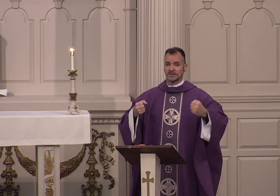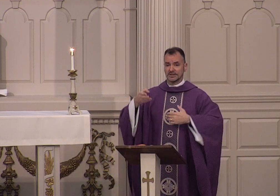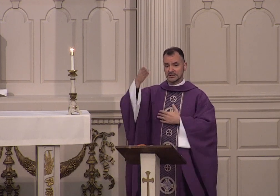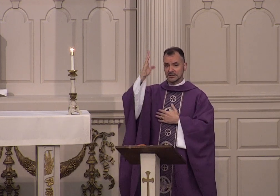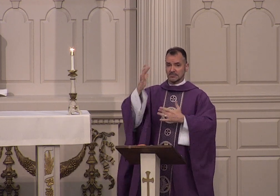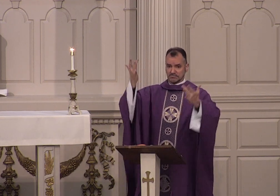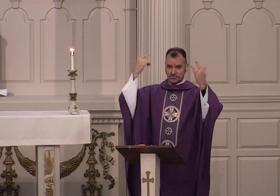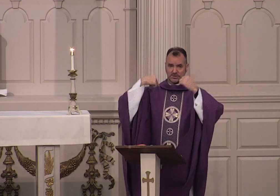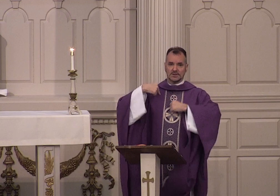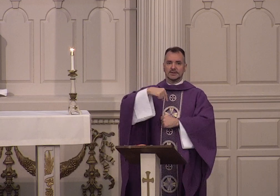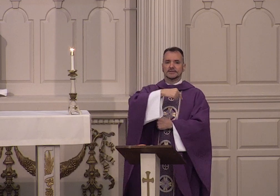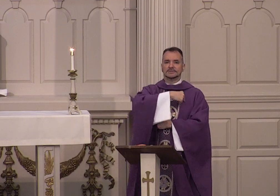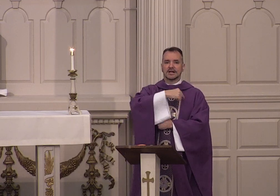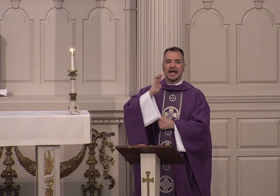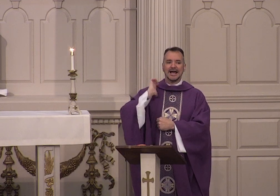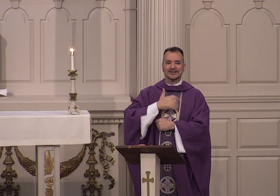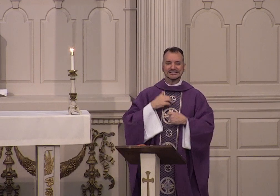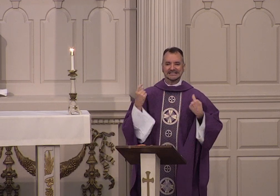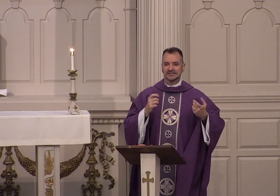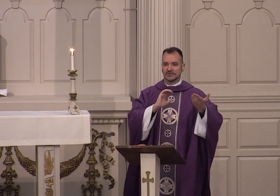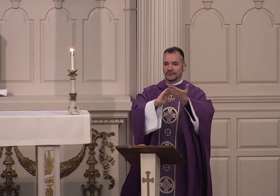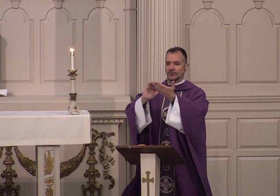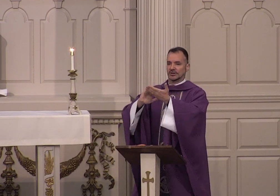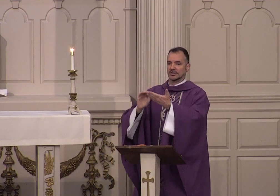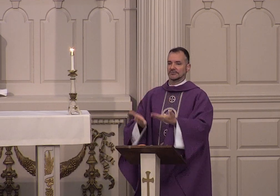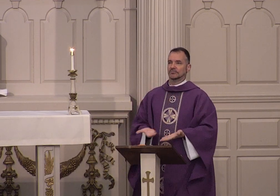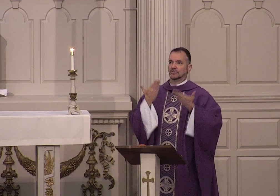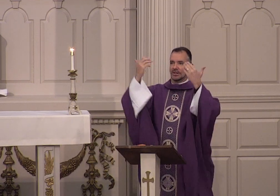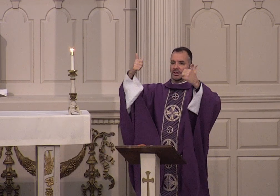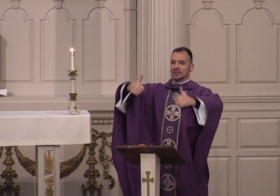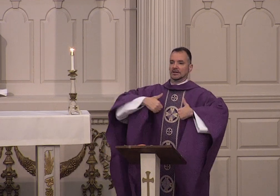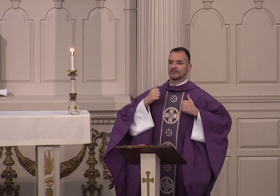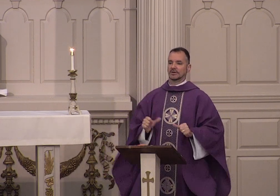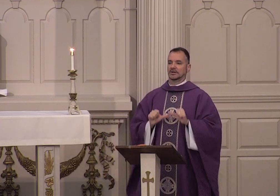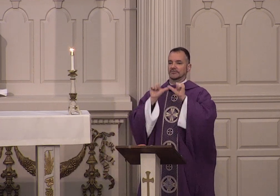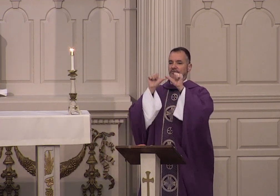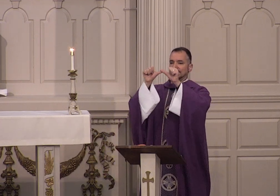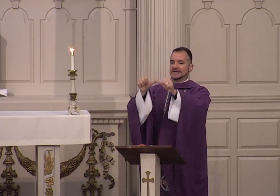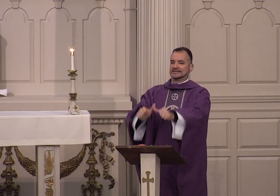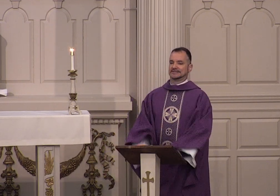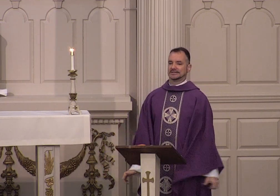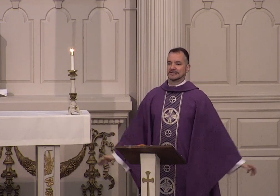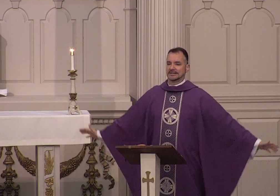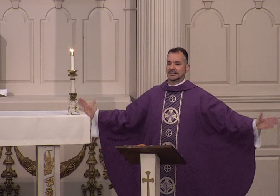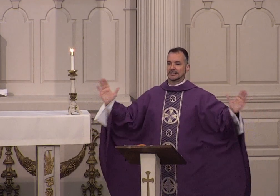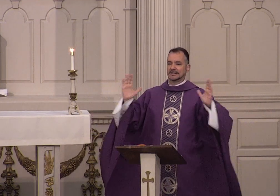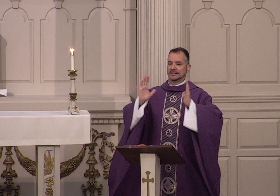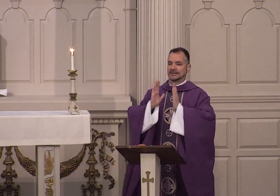May Almighty God have mercy on us, forgive us our sins, and bring us to everlasting life.